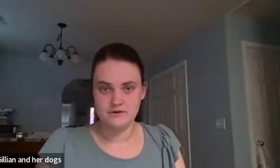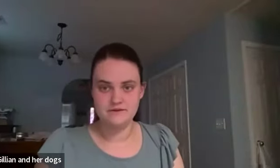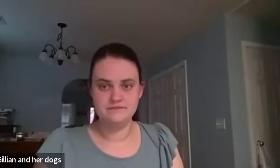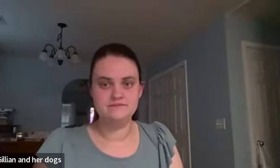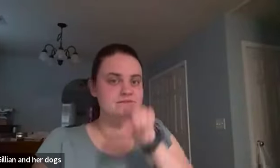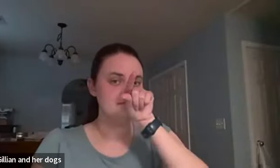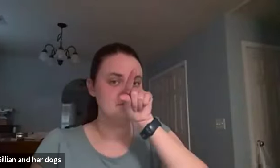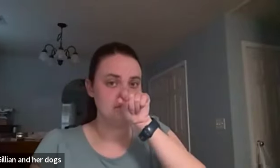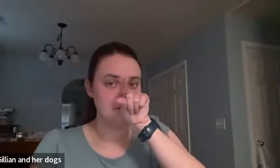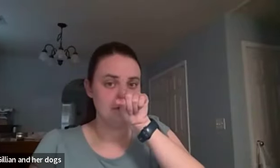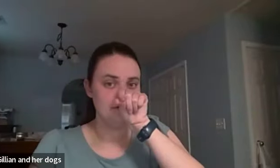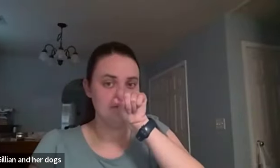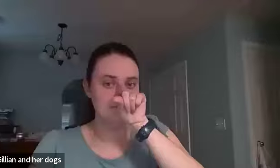Bird, bird.